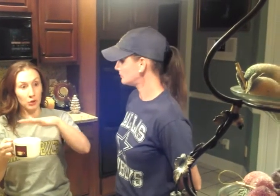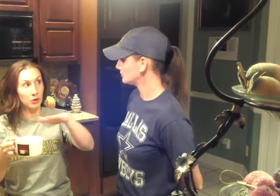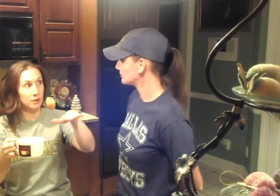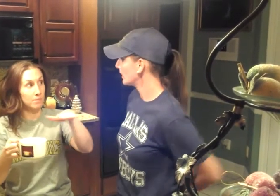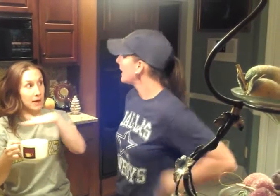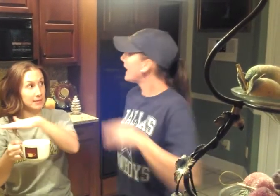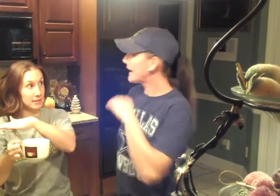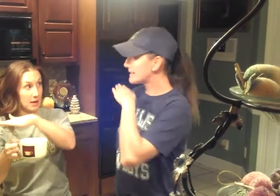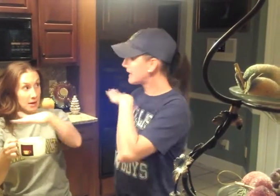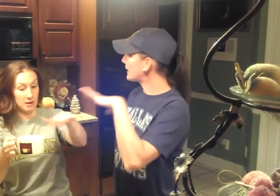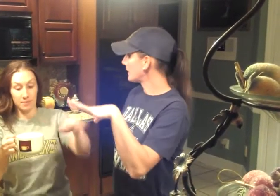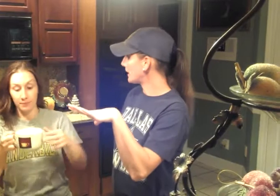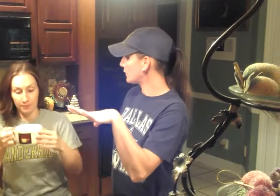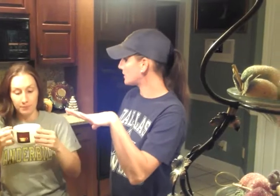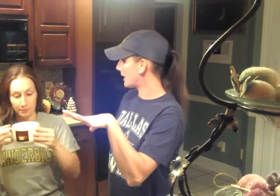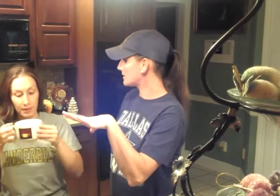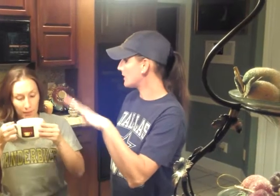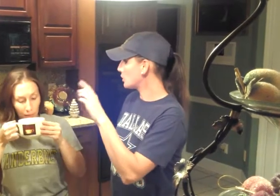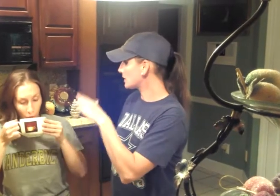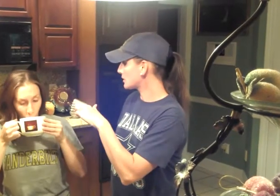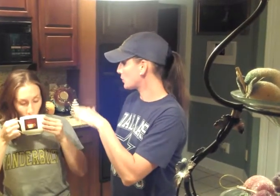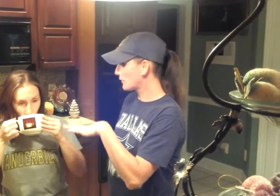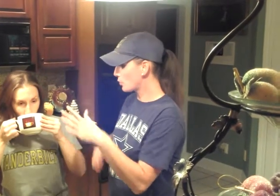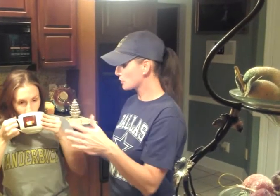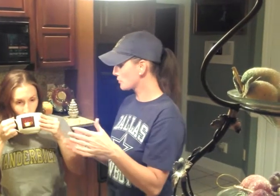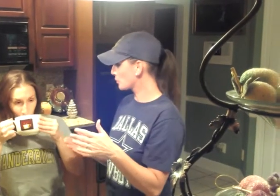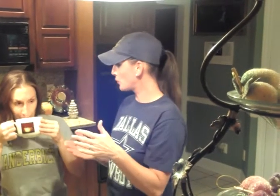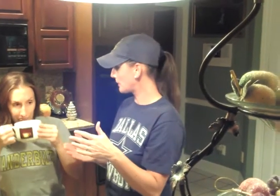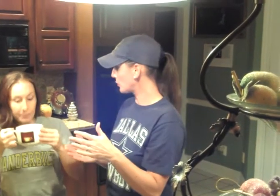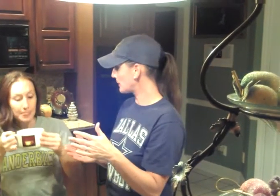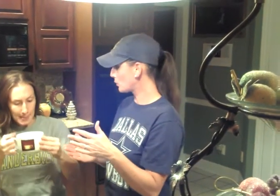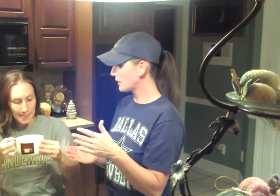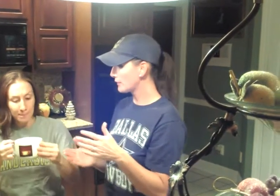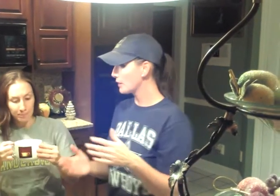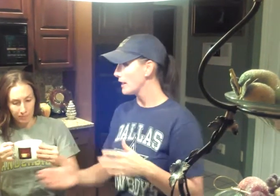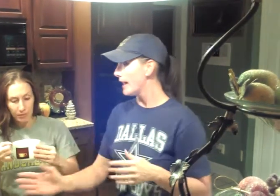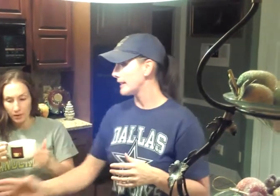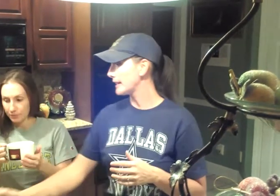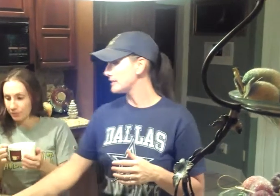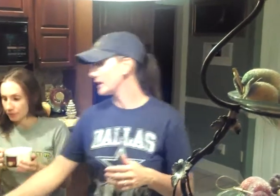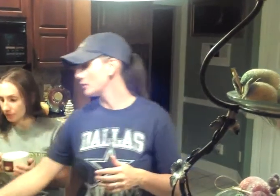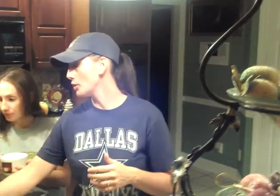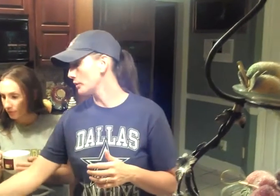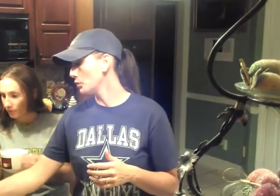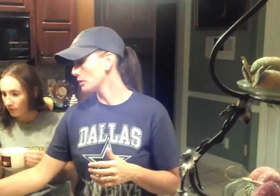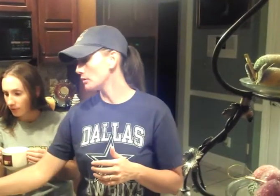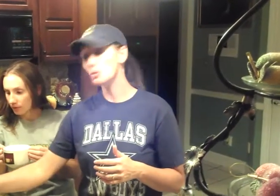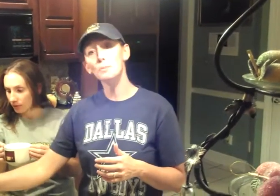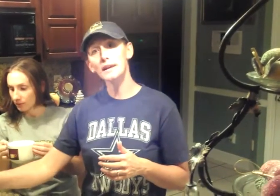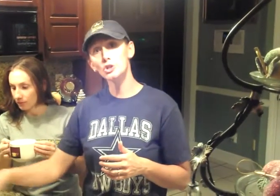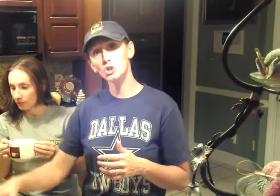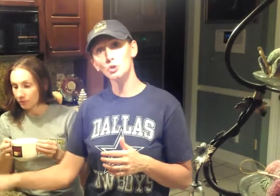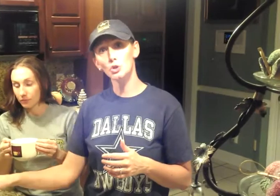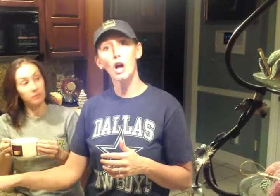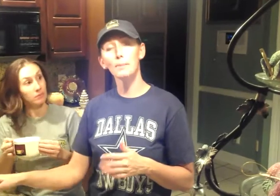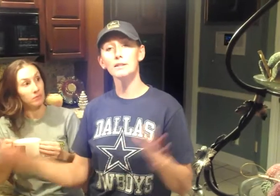good base. It's an even keel taste. Yeah. And then you get the sweet, of course, from your whipping cream or whatever. And like I said, you pick and choose your toppings,